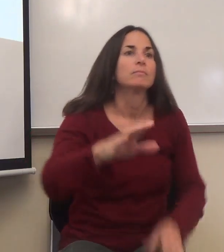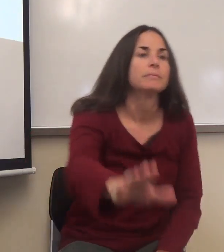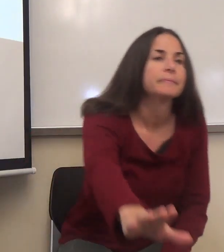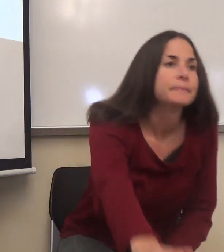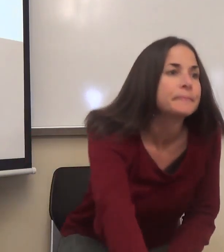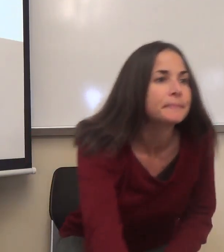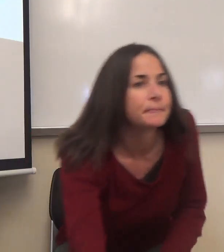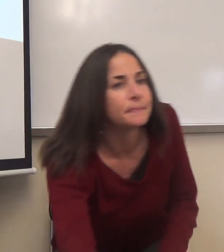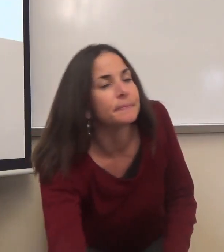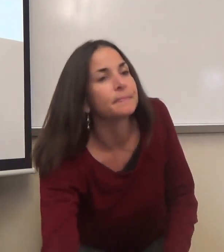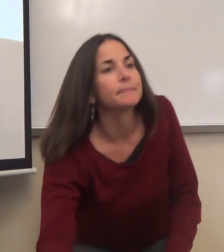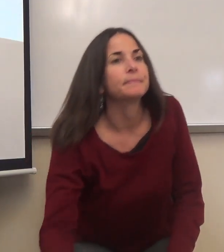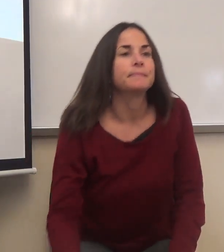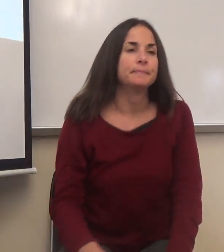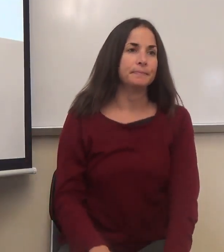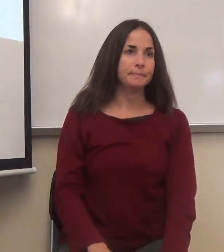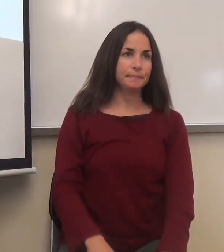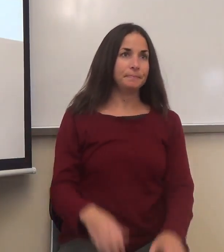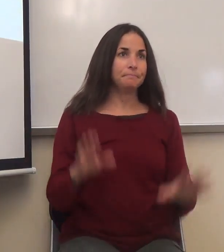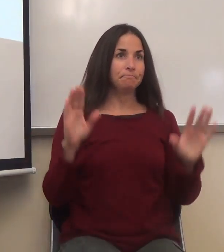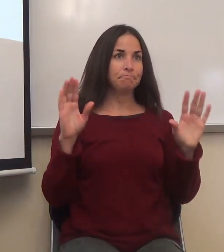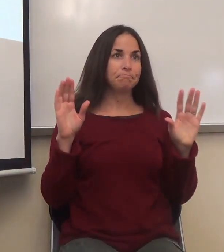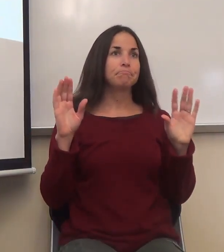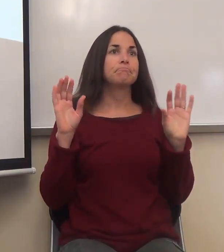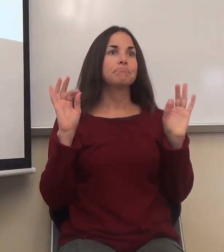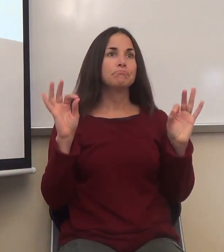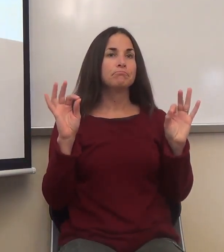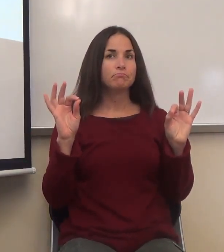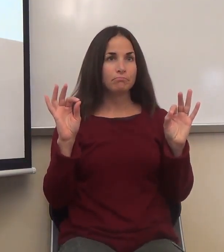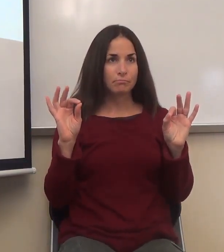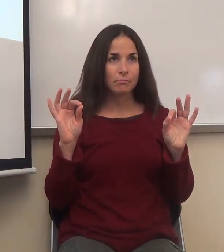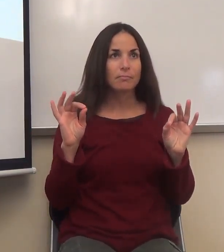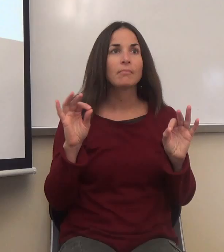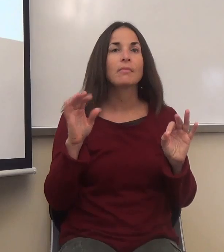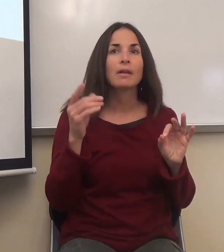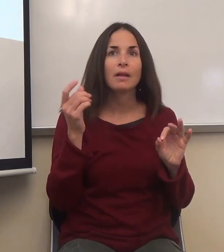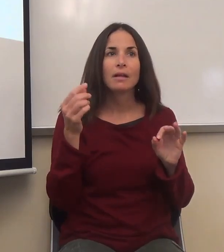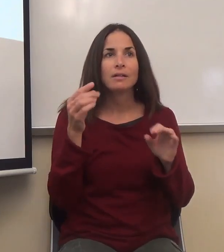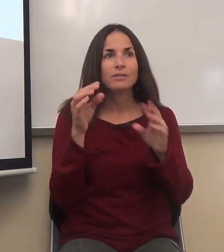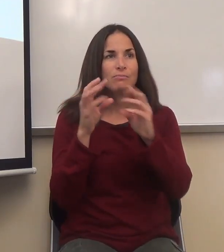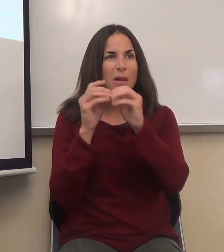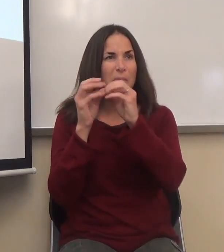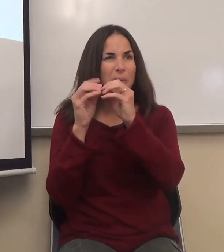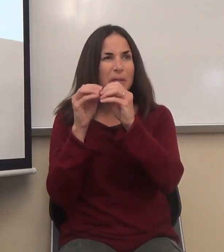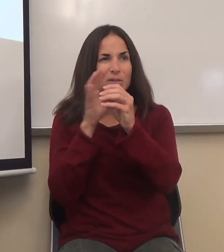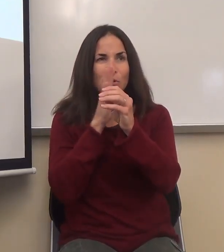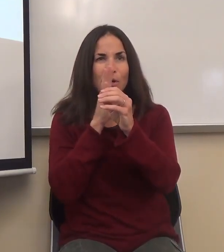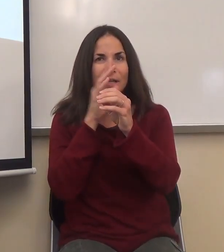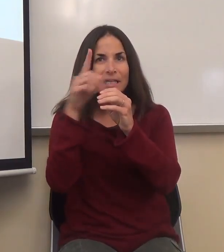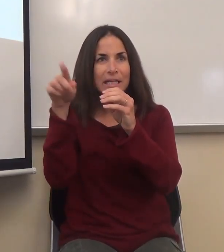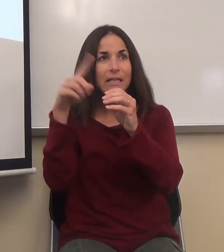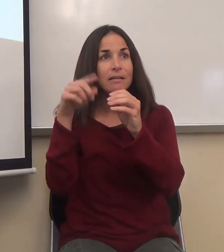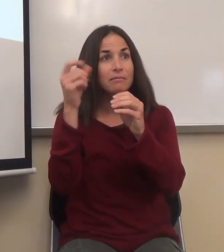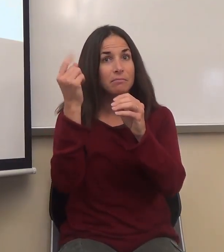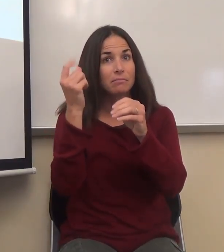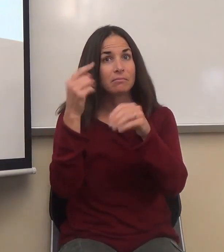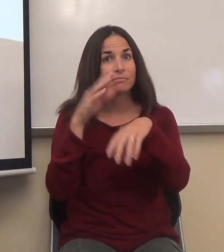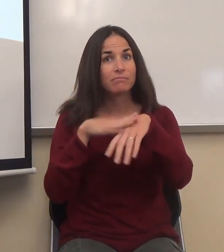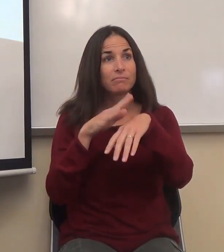okay, it's not too late in the semester for me to move people from their seats if there is